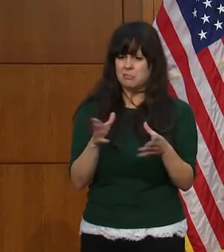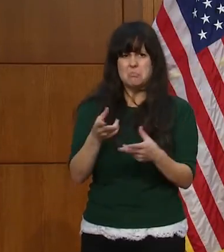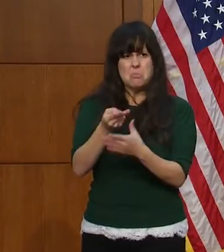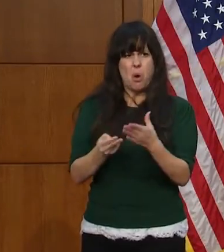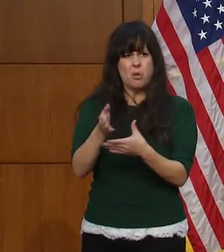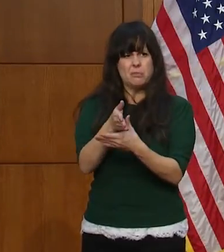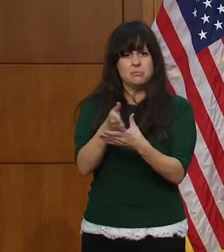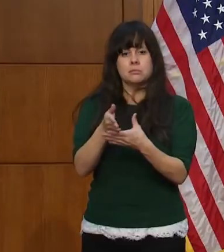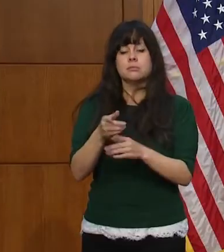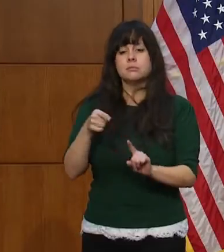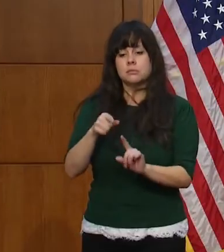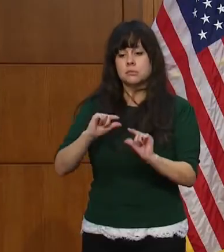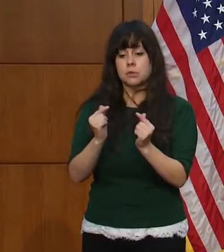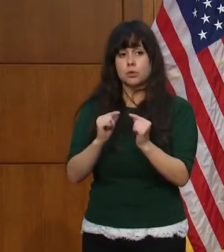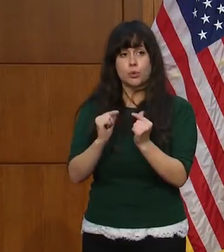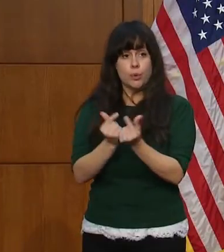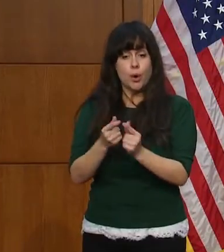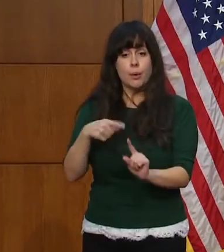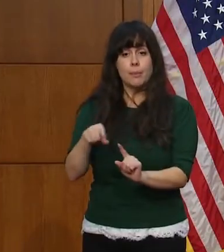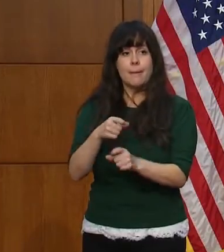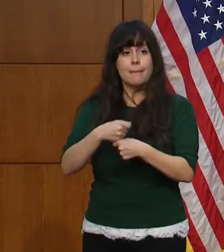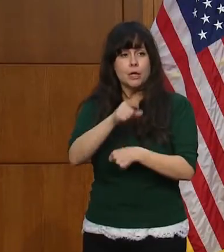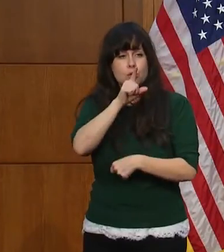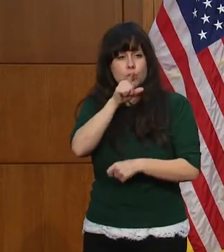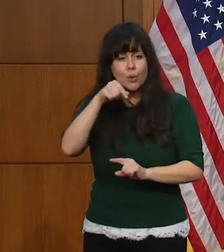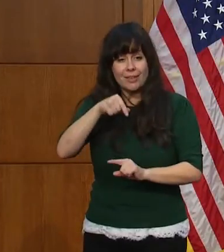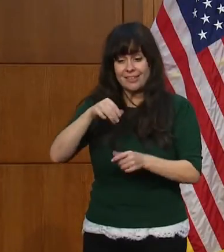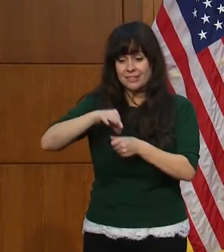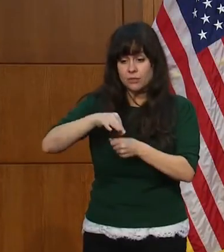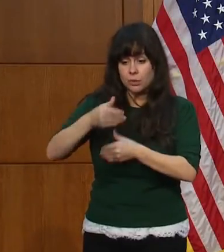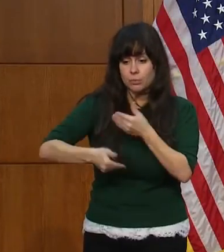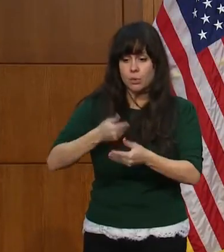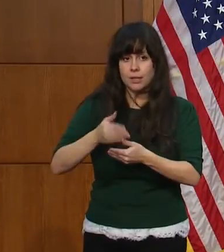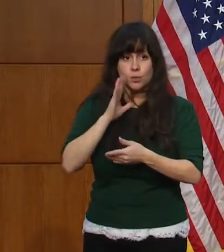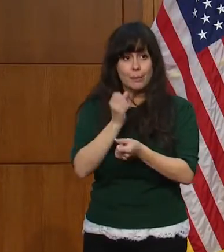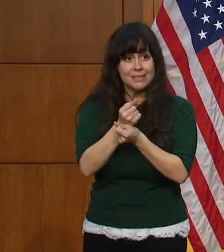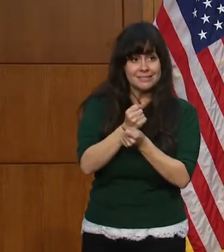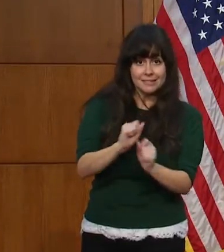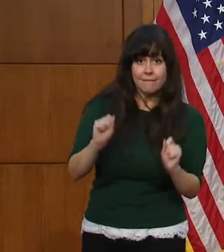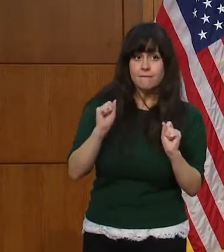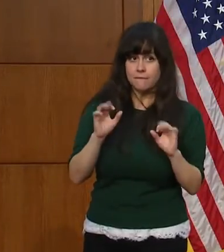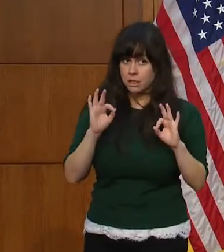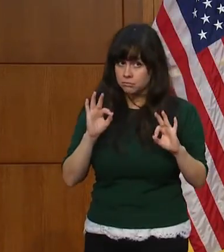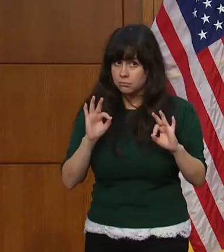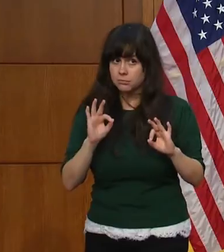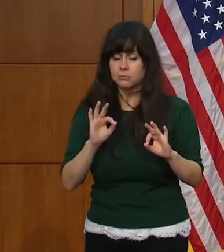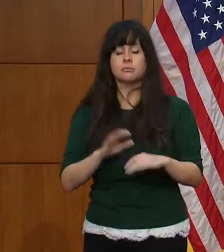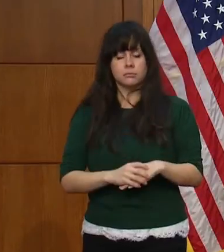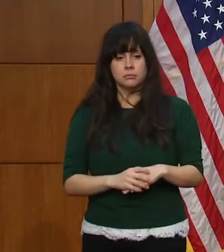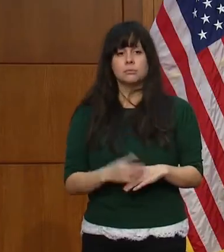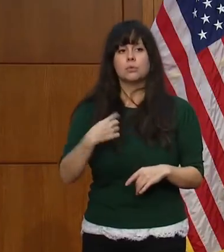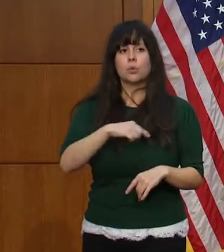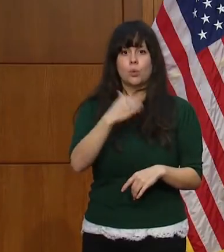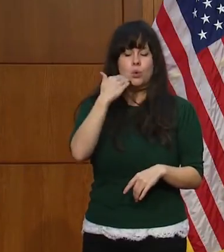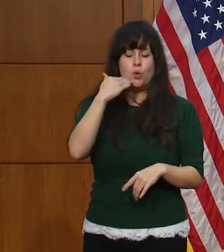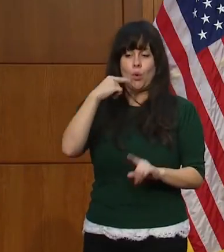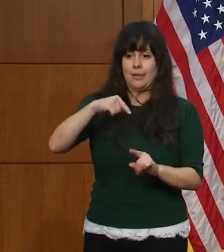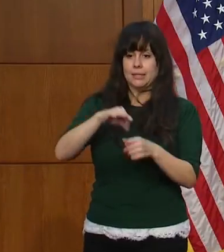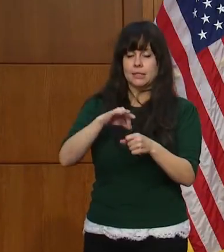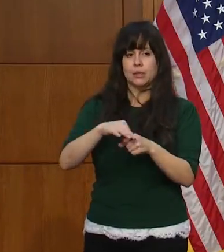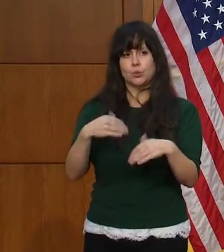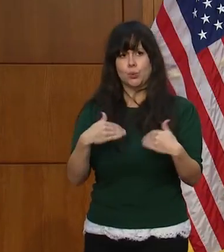the voting process moves safely and securely. We all know this will be an unprecedented